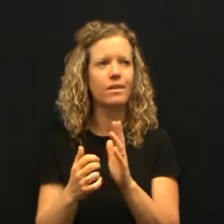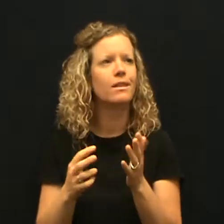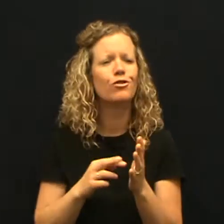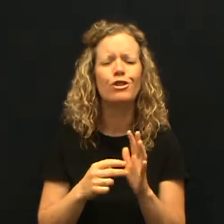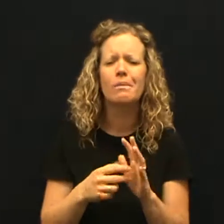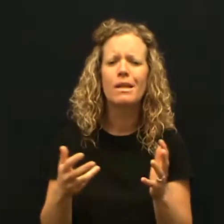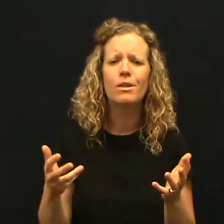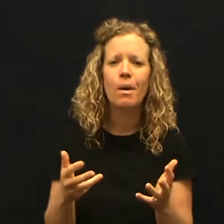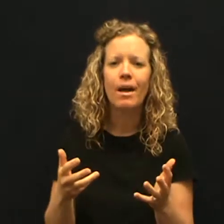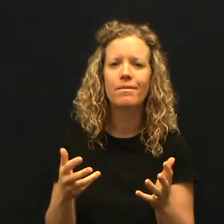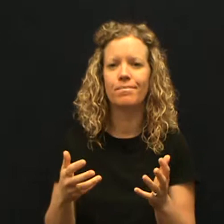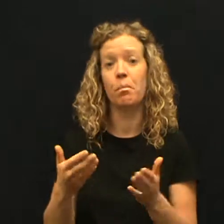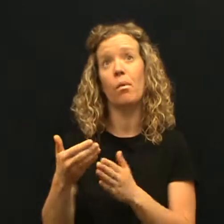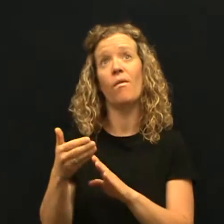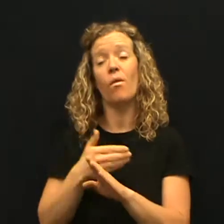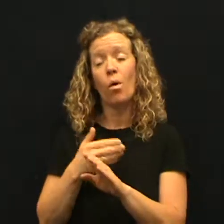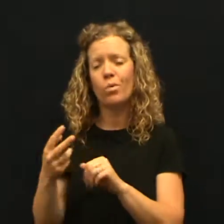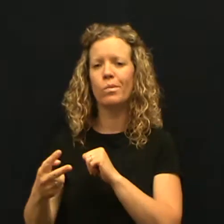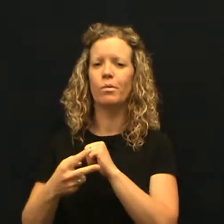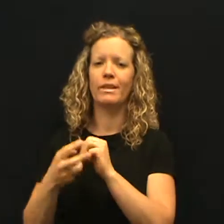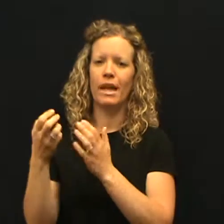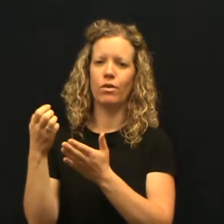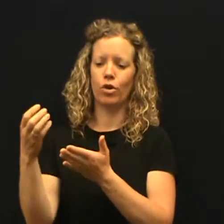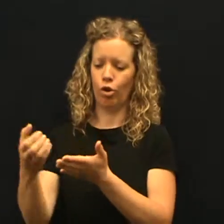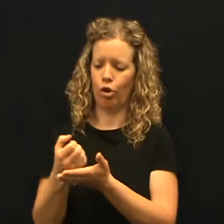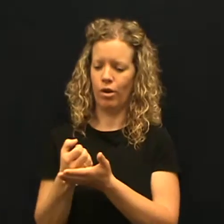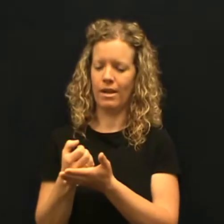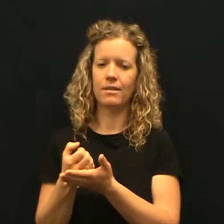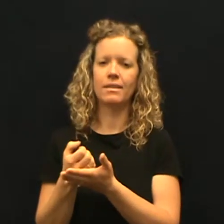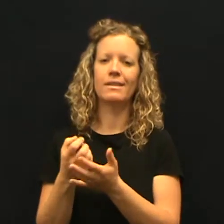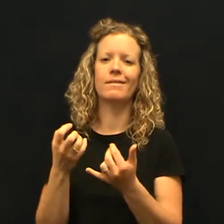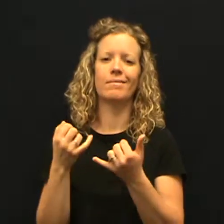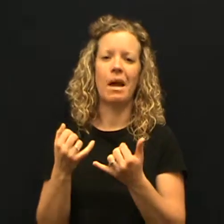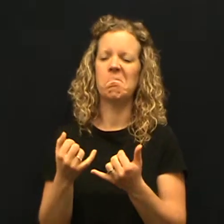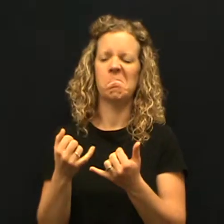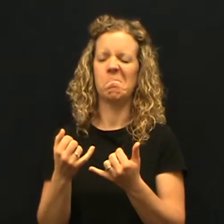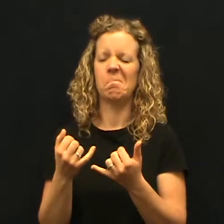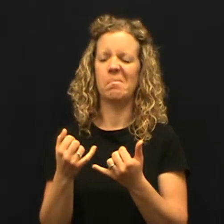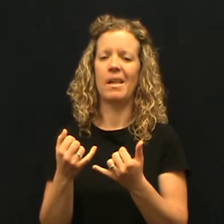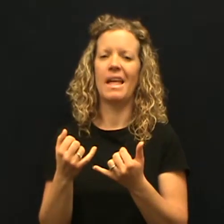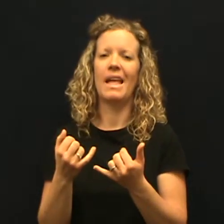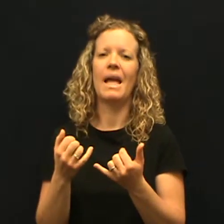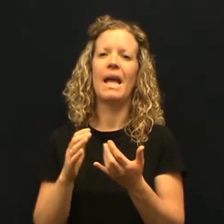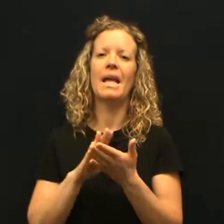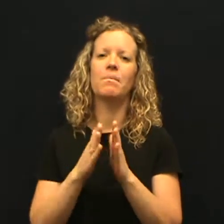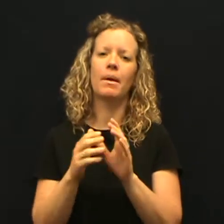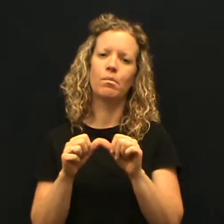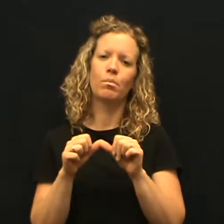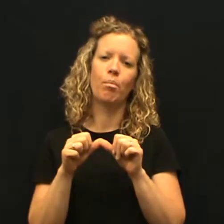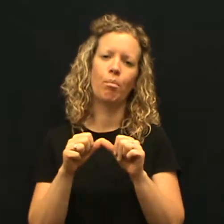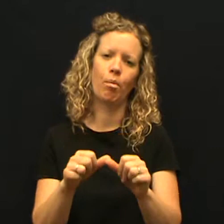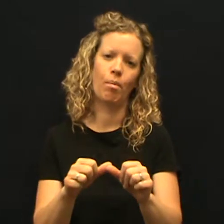in retained earnings is now considered to be essentially permanently with the company because we're moving it